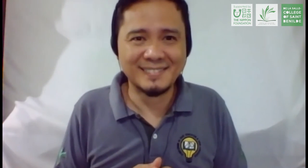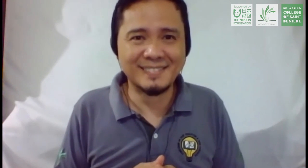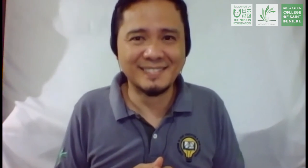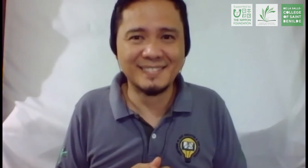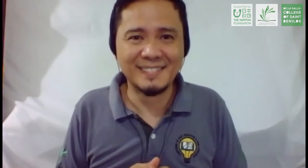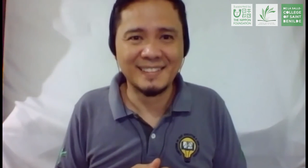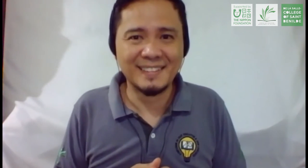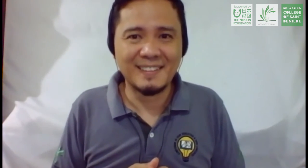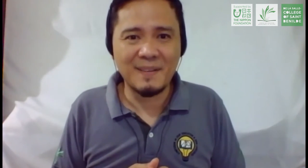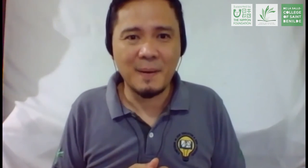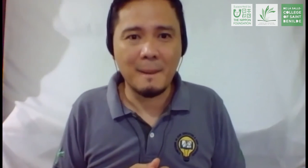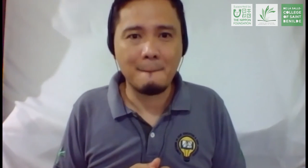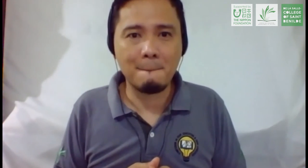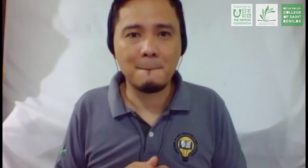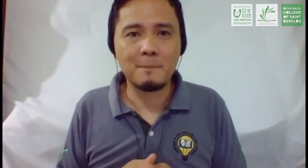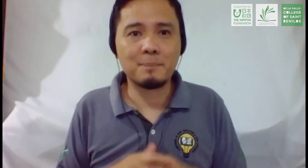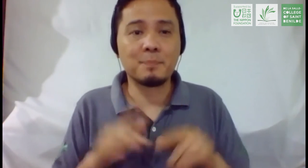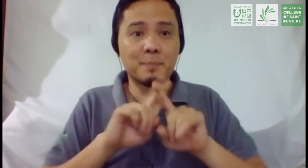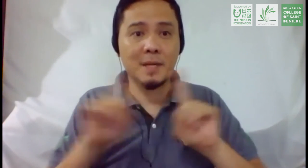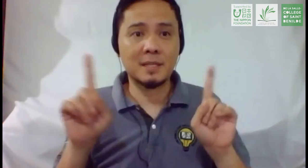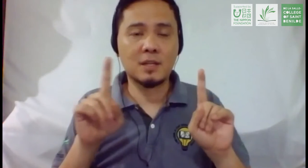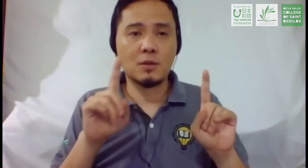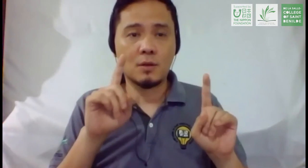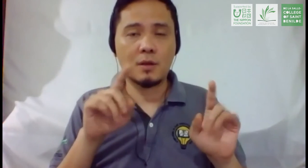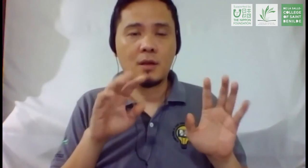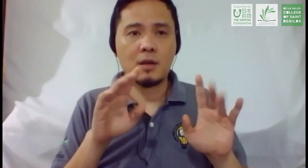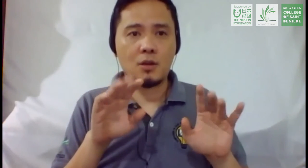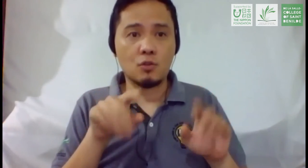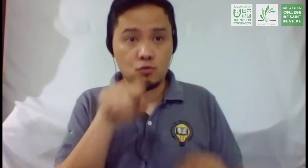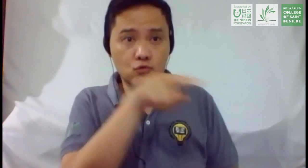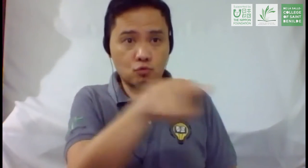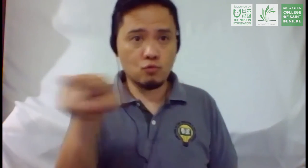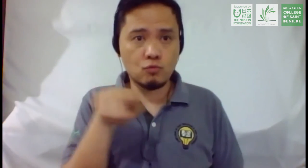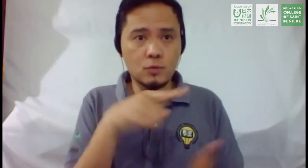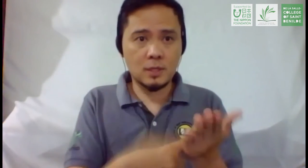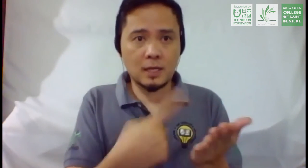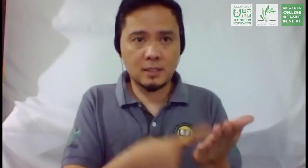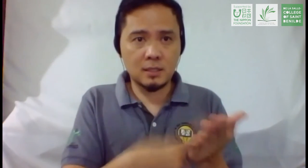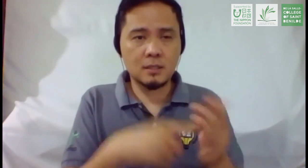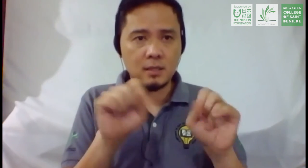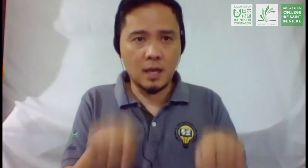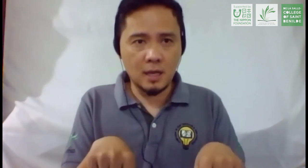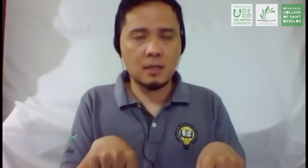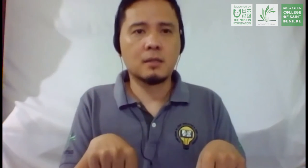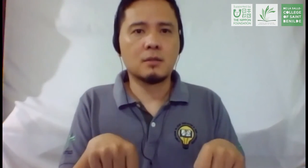okay. But take a look and discuss this. I think now,